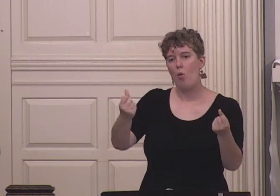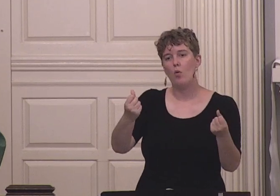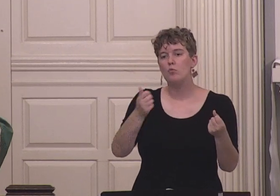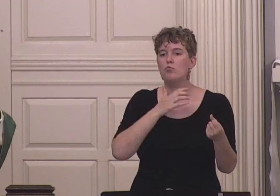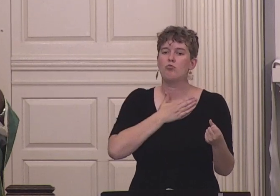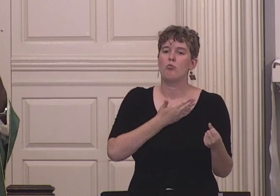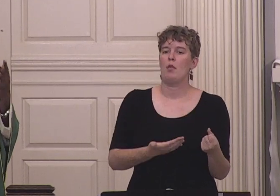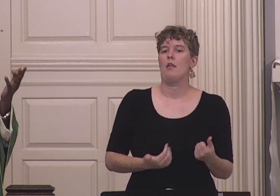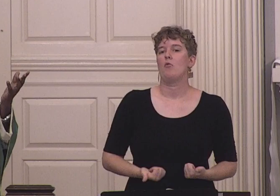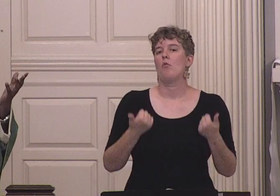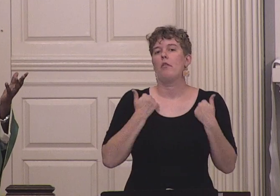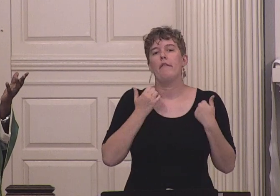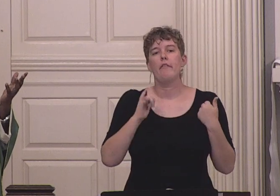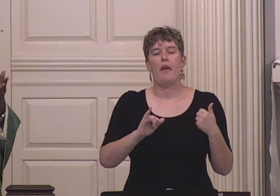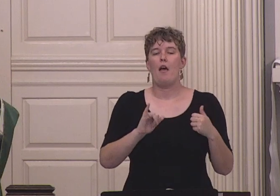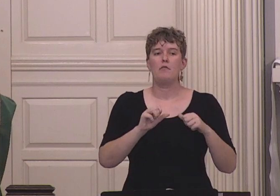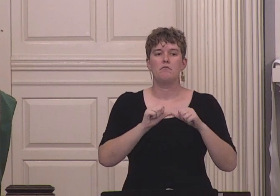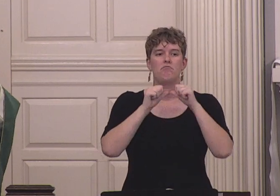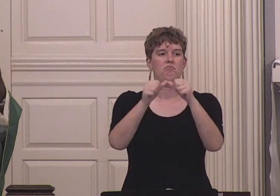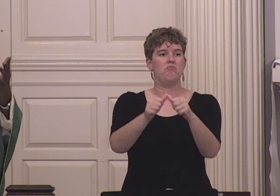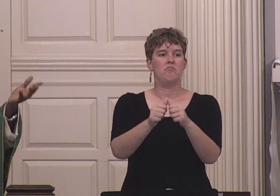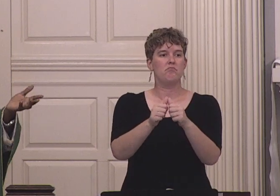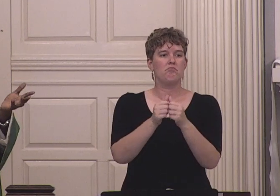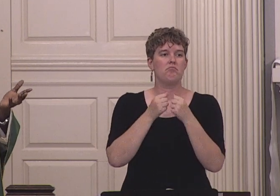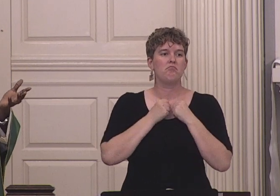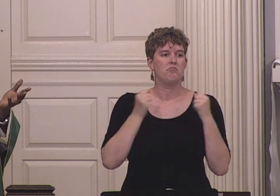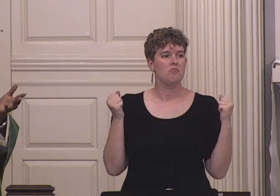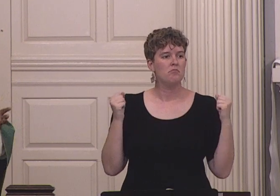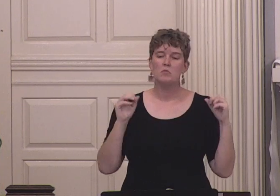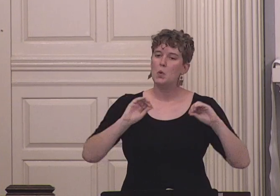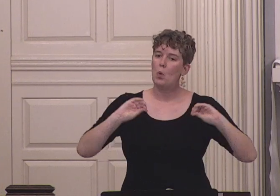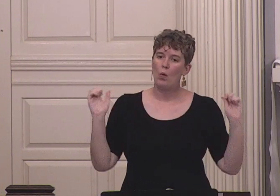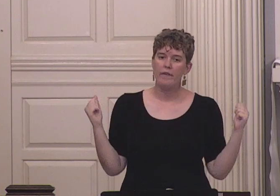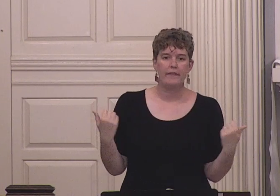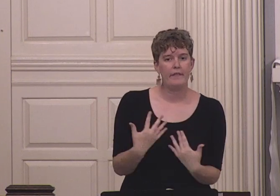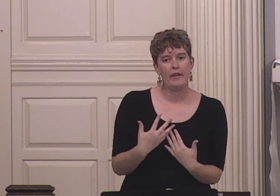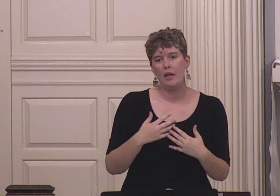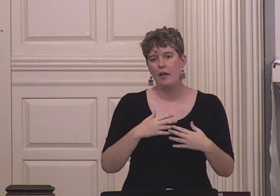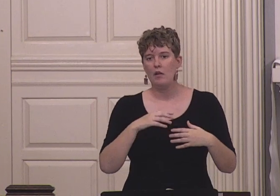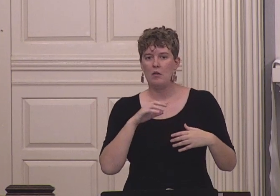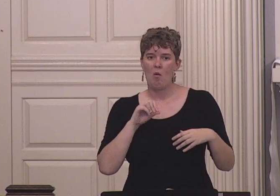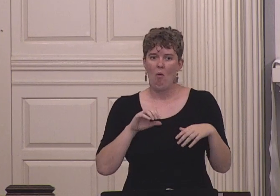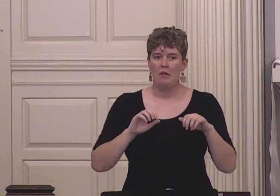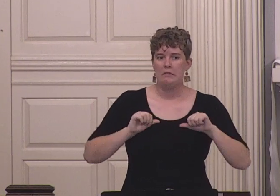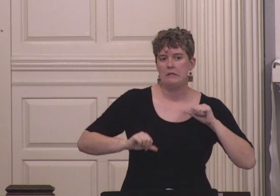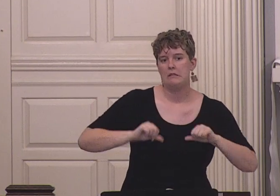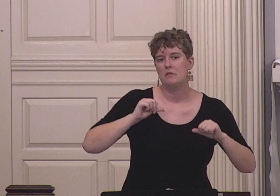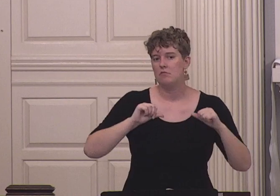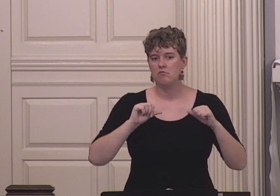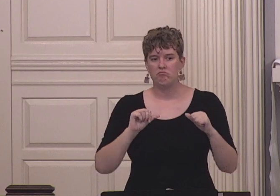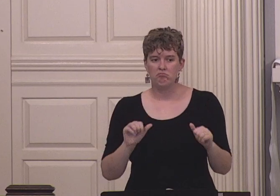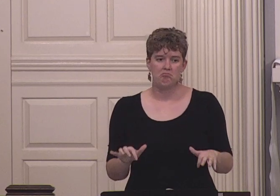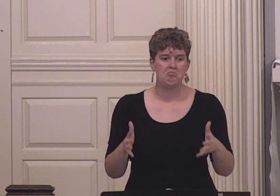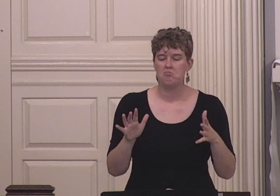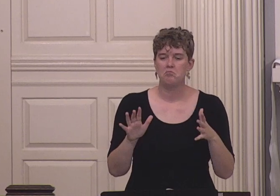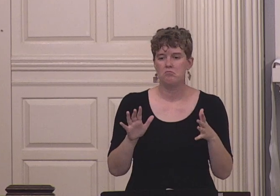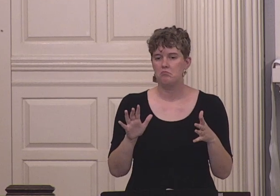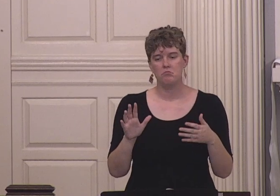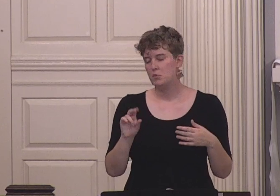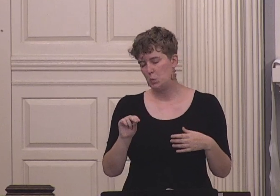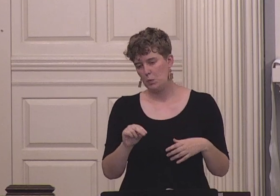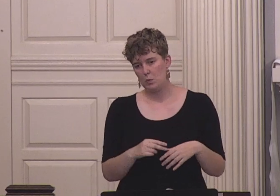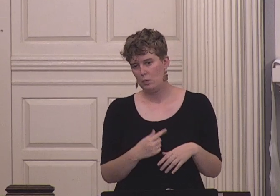life without fear, without being a coward, without being timid. We can't do